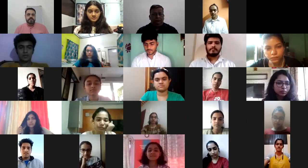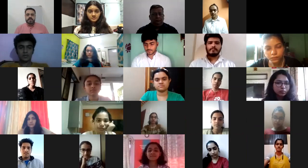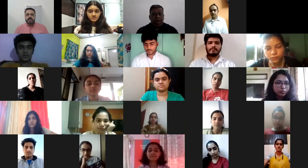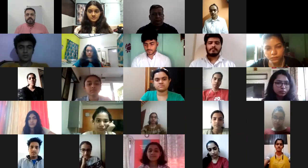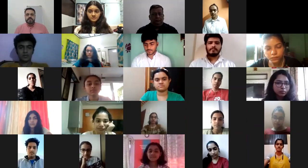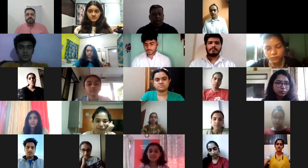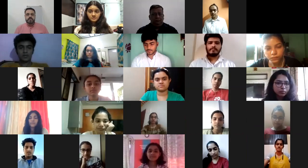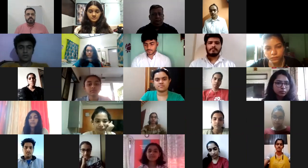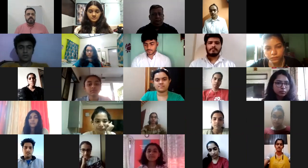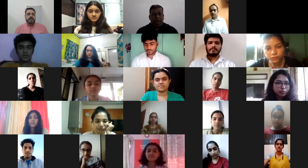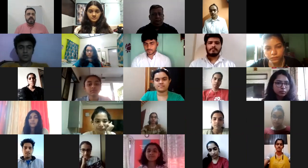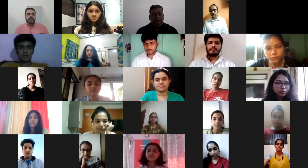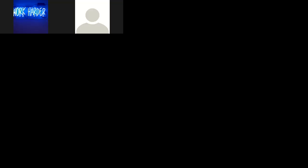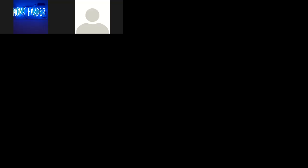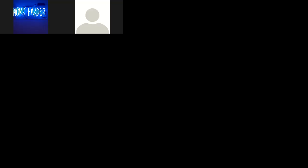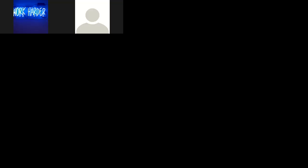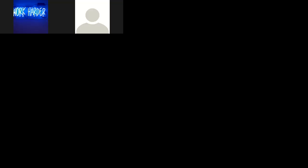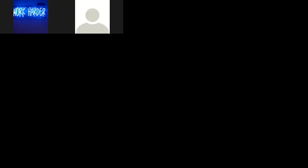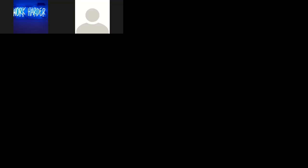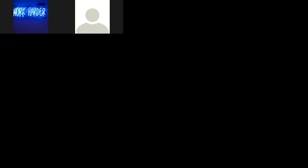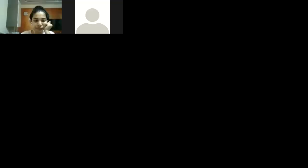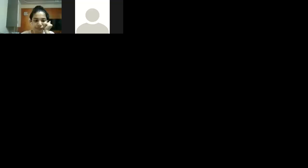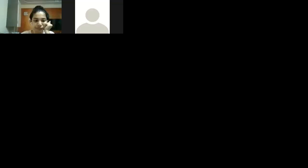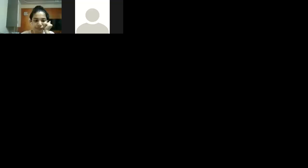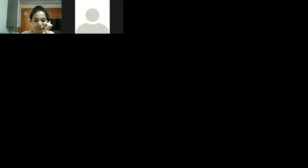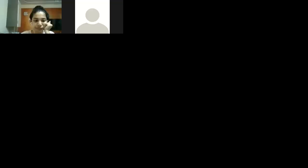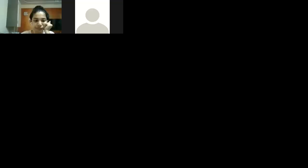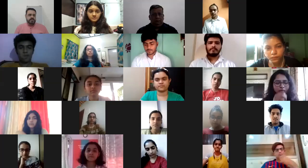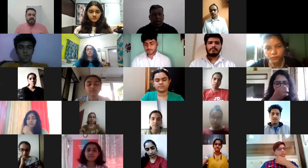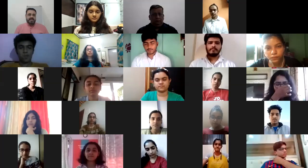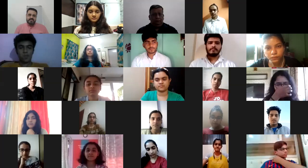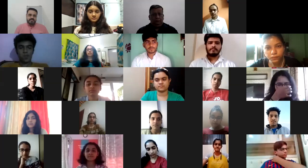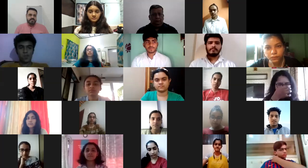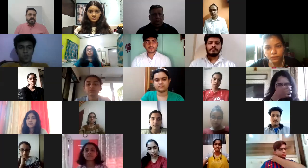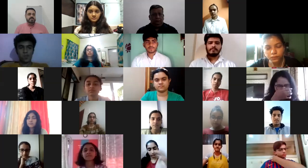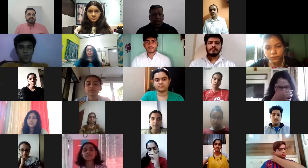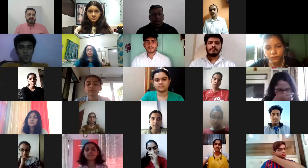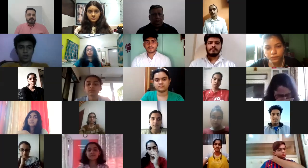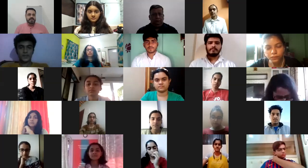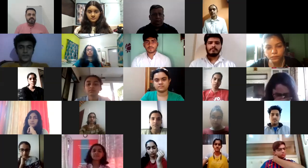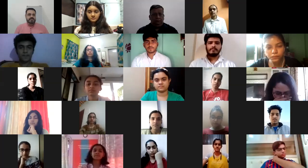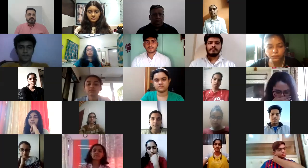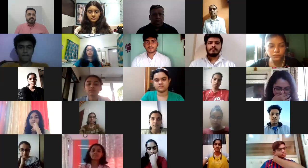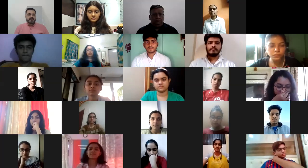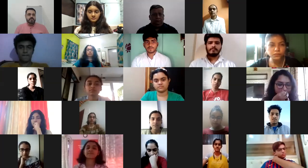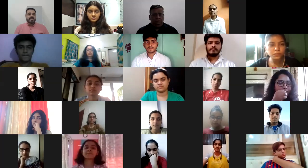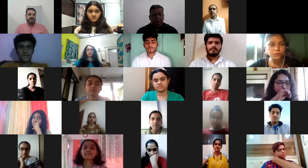try and reach out to larger number of children, youth, adolescents, and adults with disabilities who are